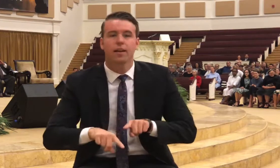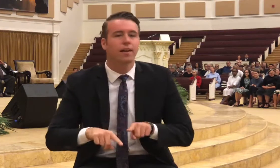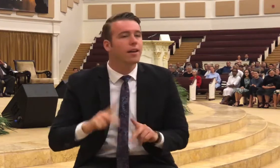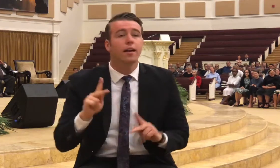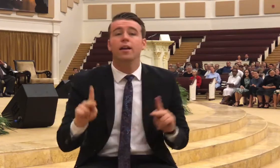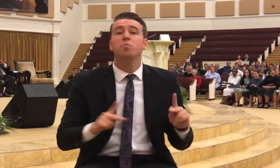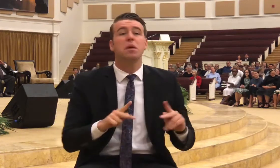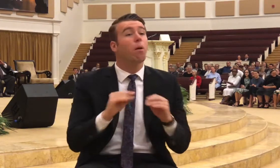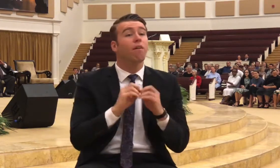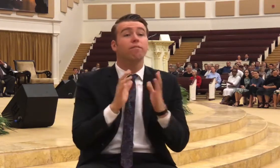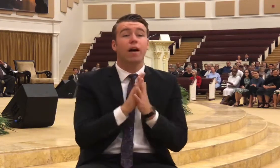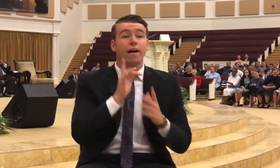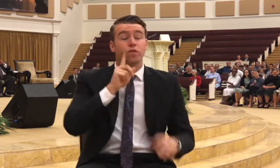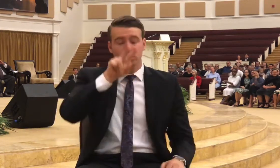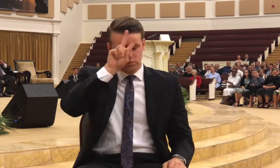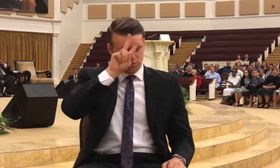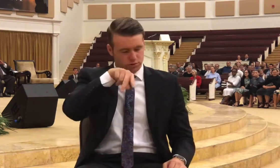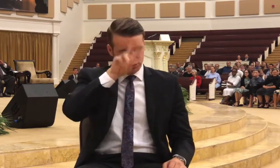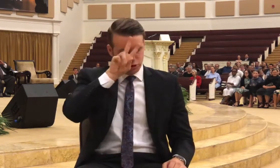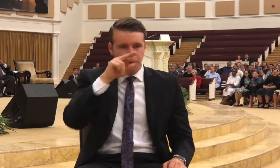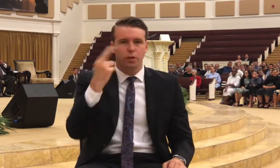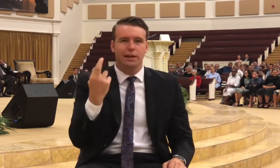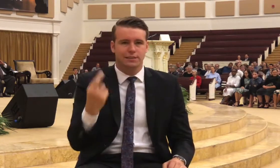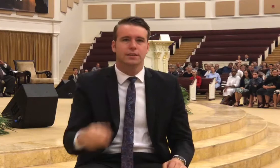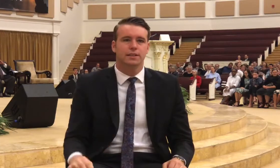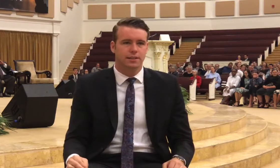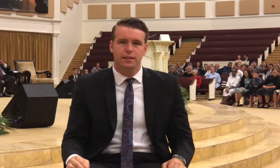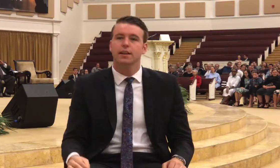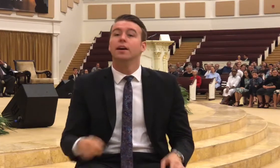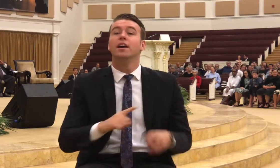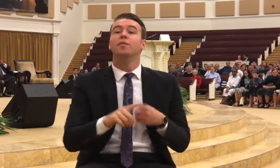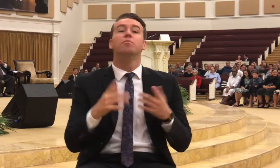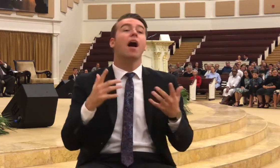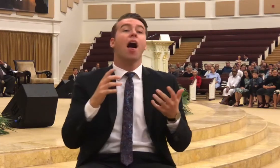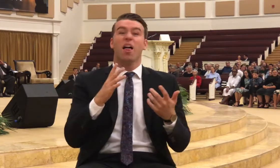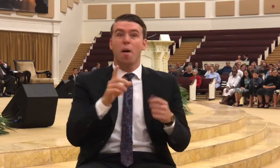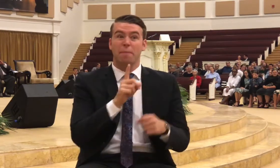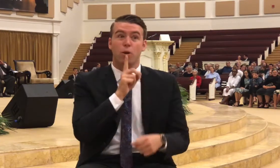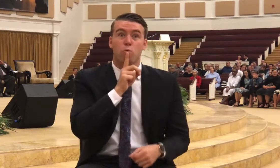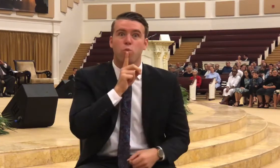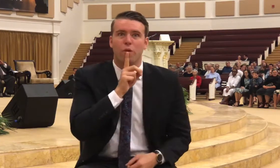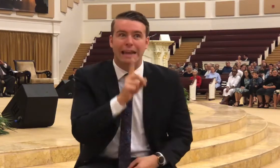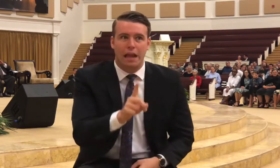People get in fights over stupid stuff. But let's make it